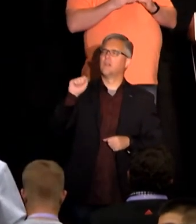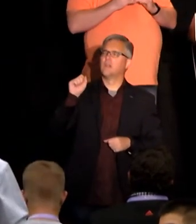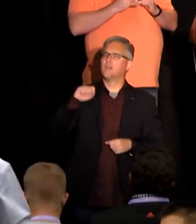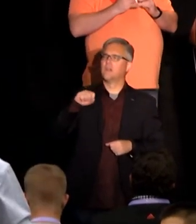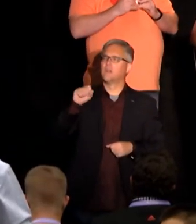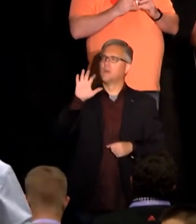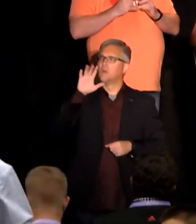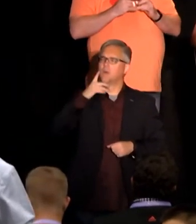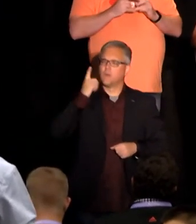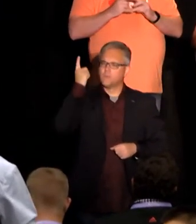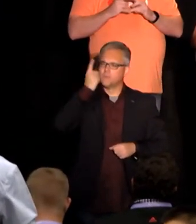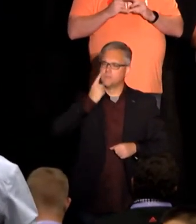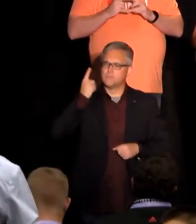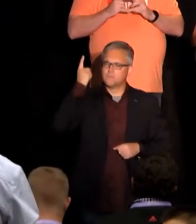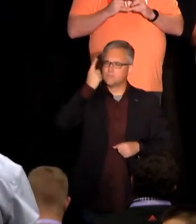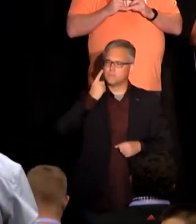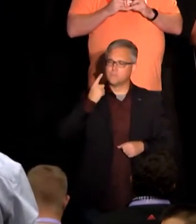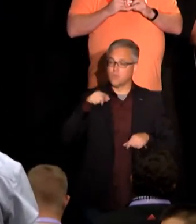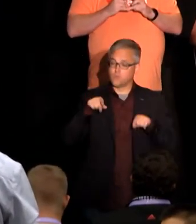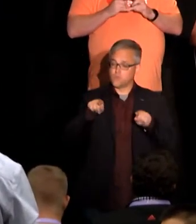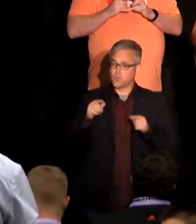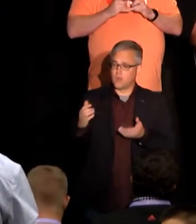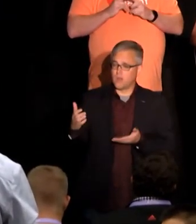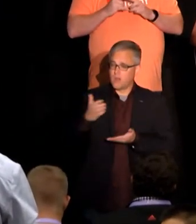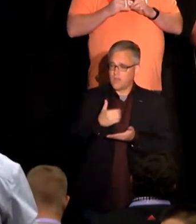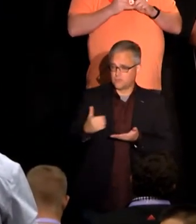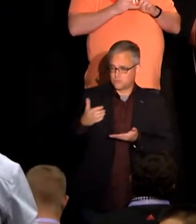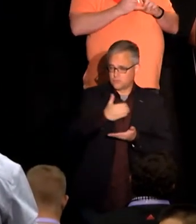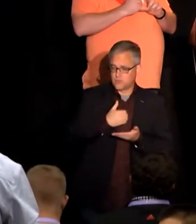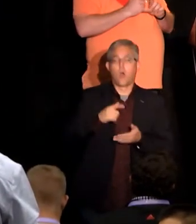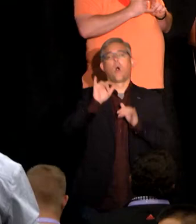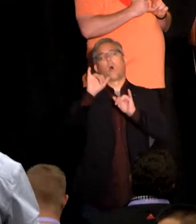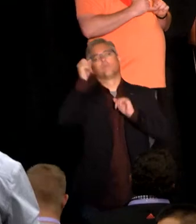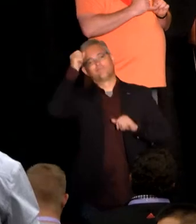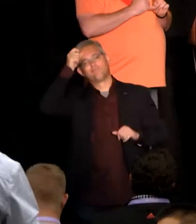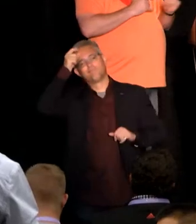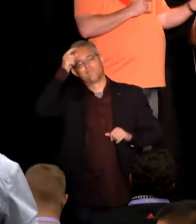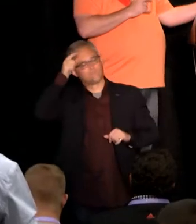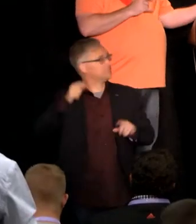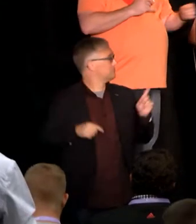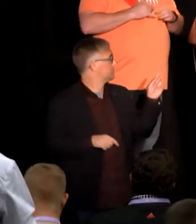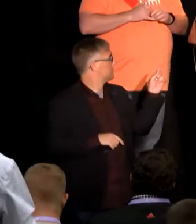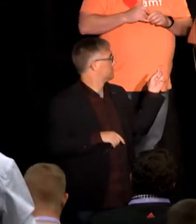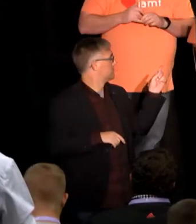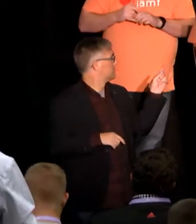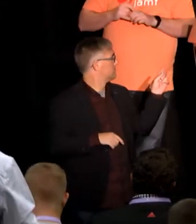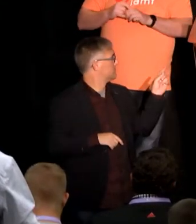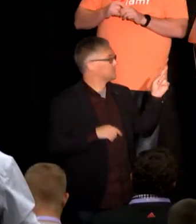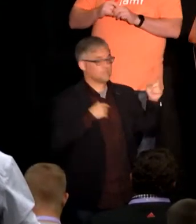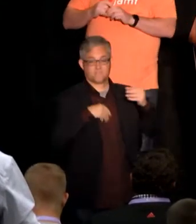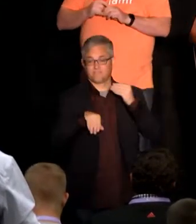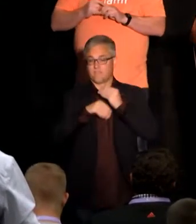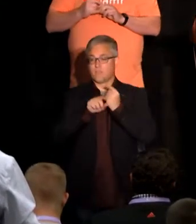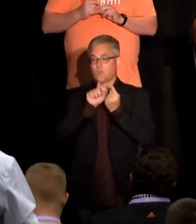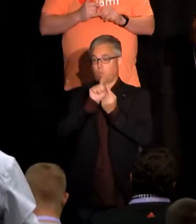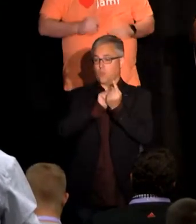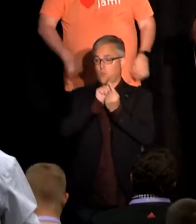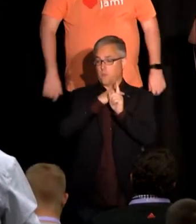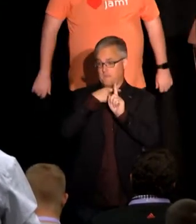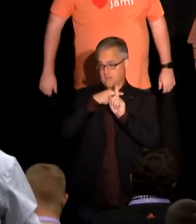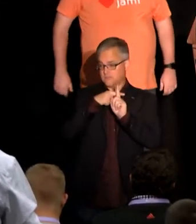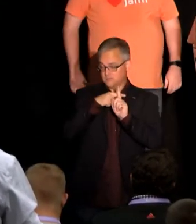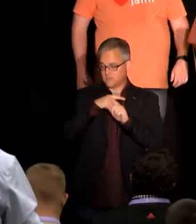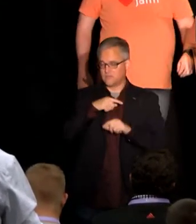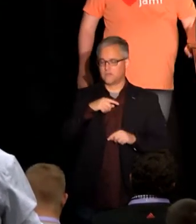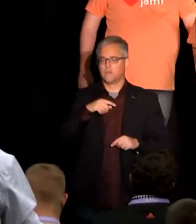what I was wondering about was during collection. Oh, I got yeah. you. And I'll add the one-to-one also is